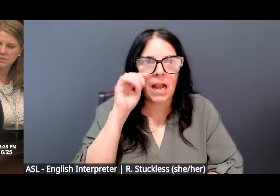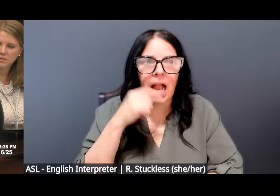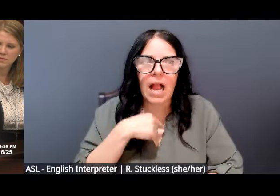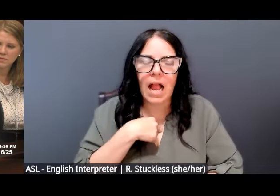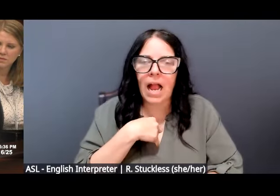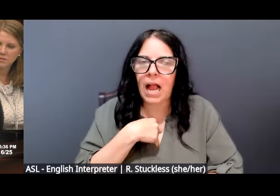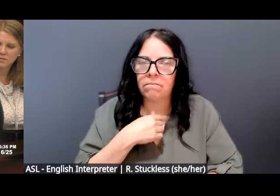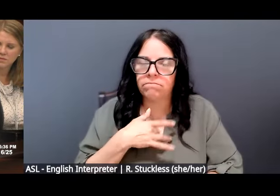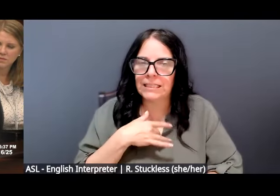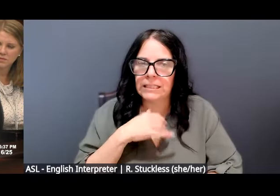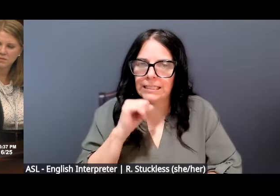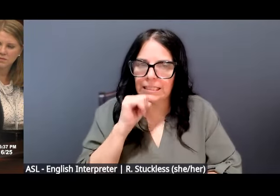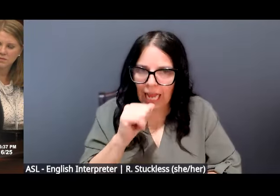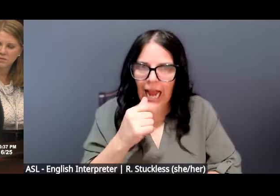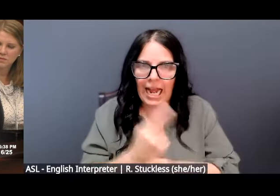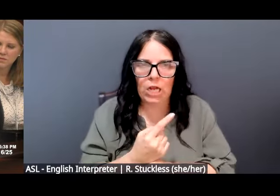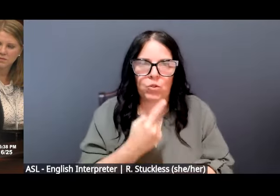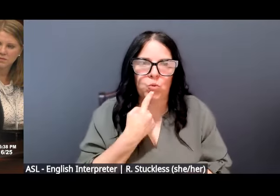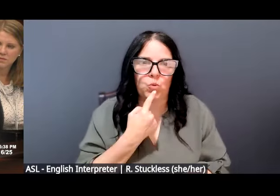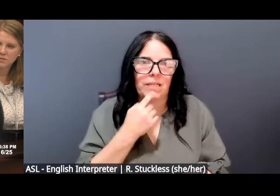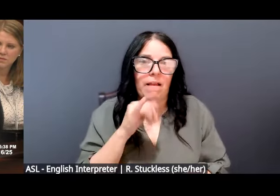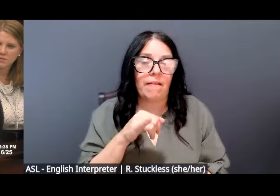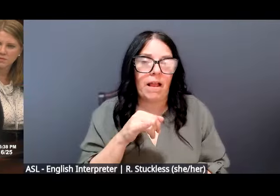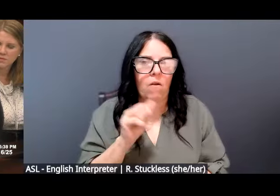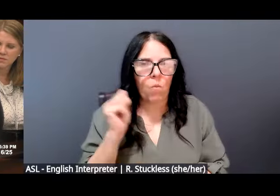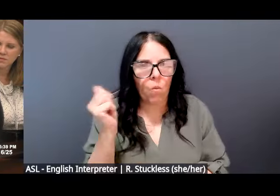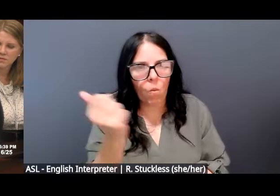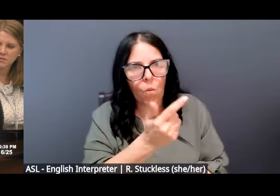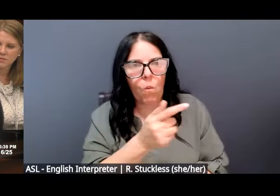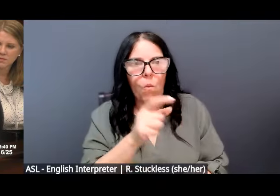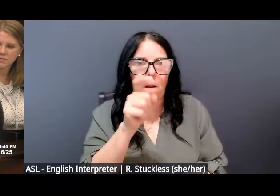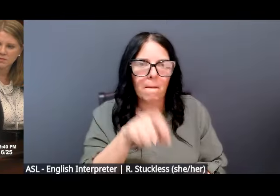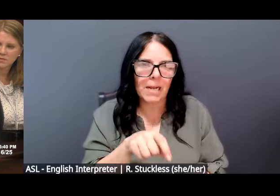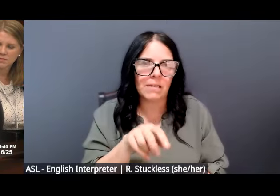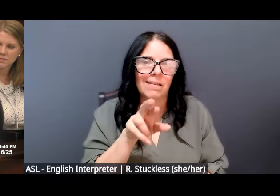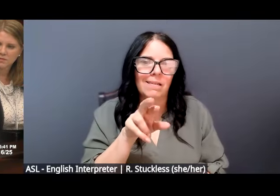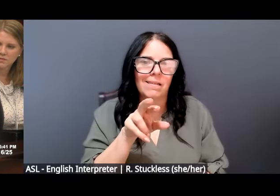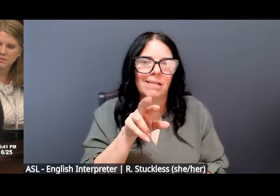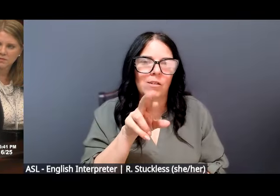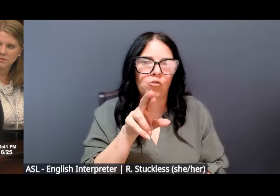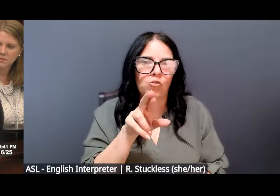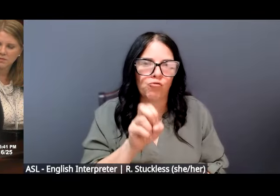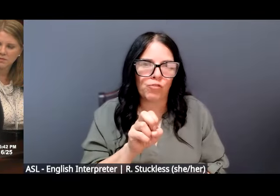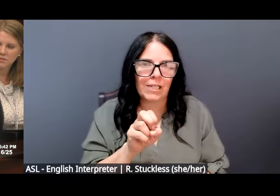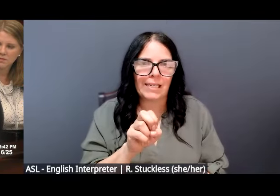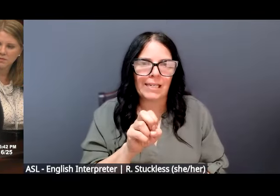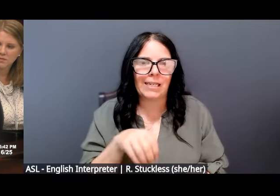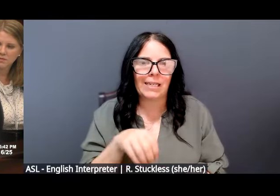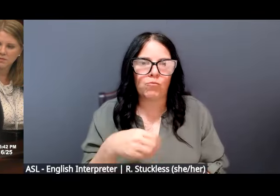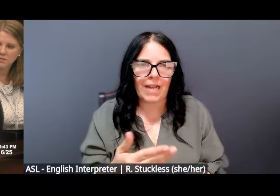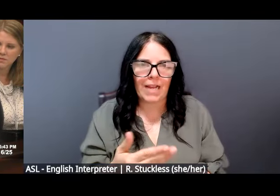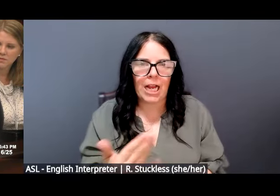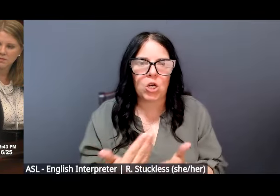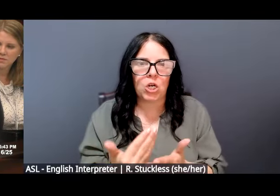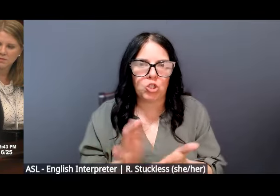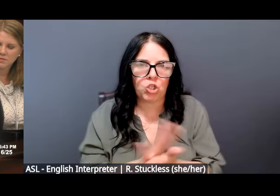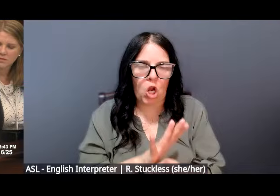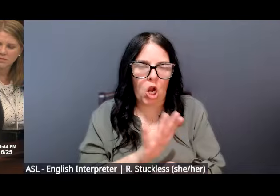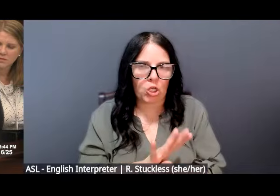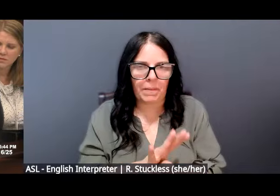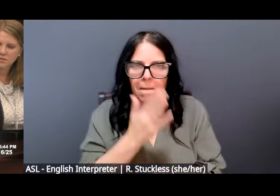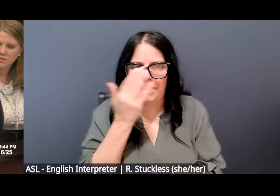every single person would have to re-provide a document, especially for new registrant or for current registrants, excuse